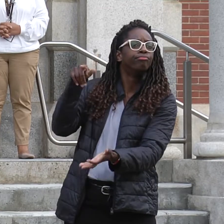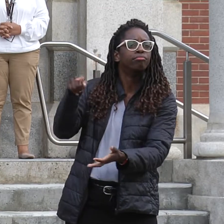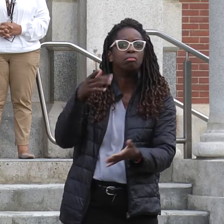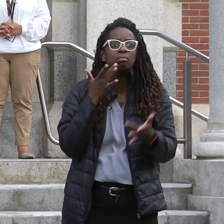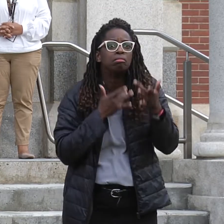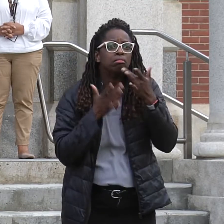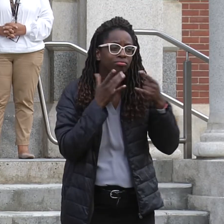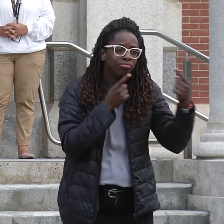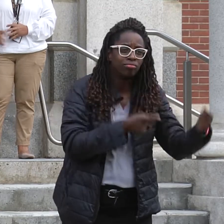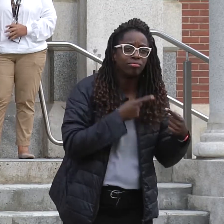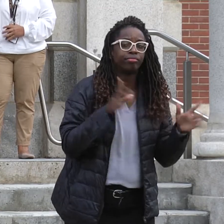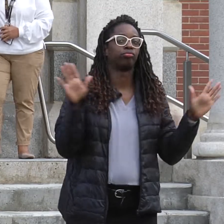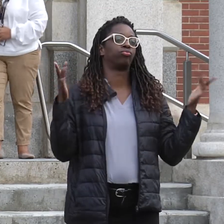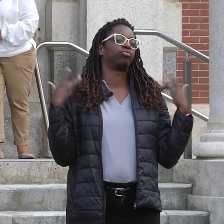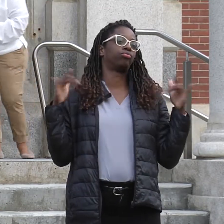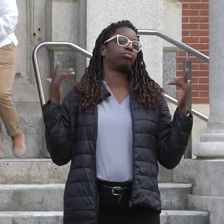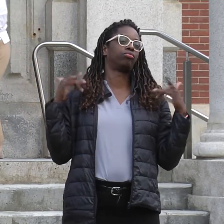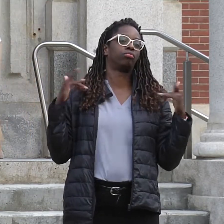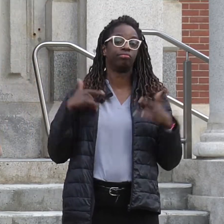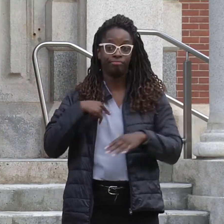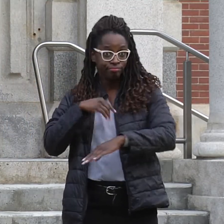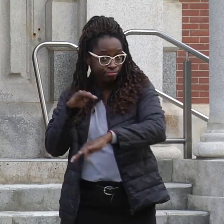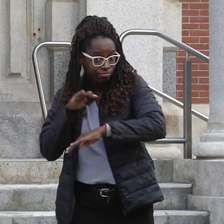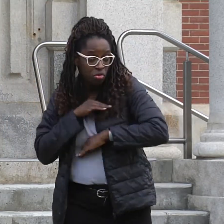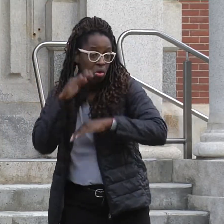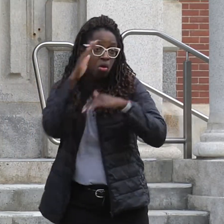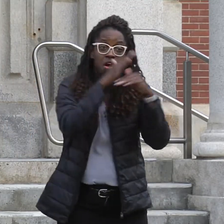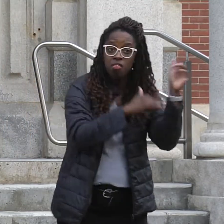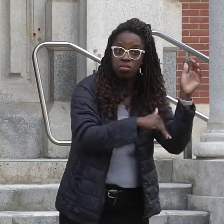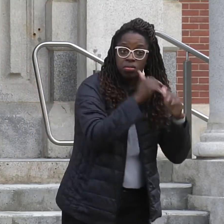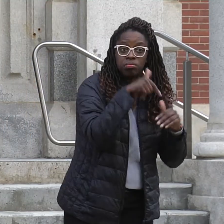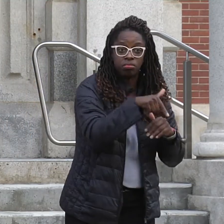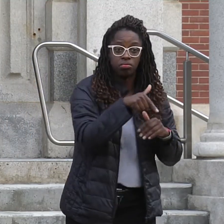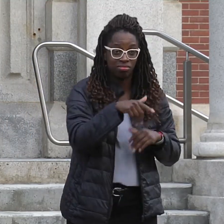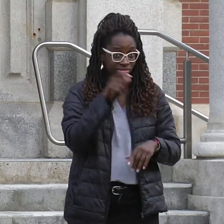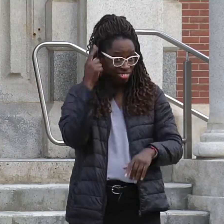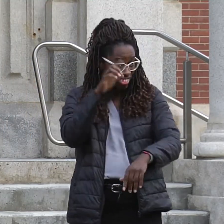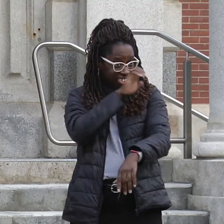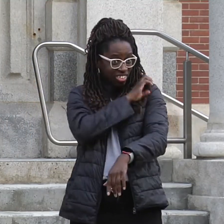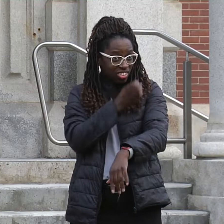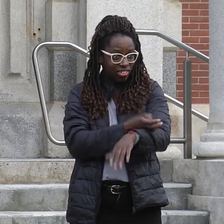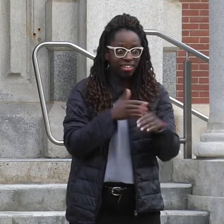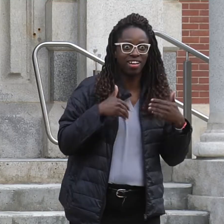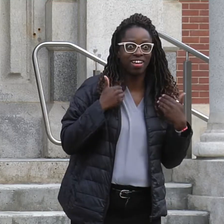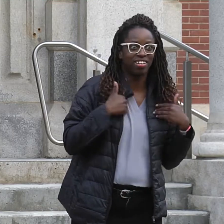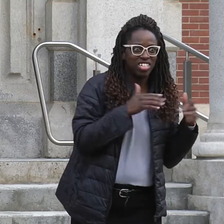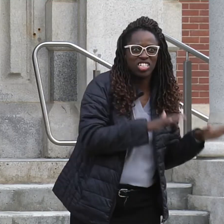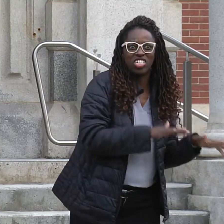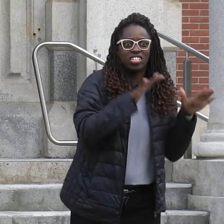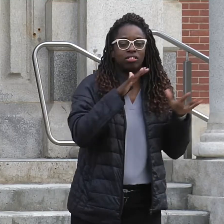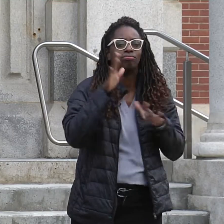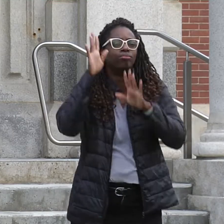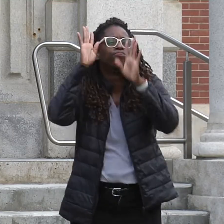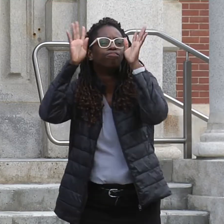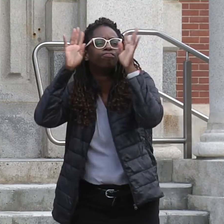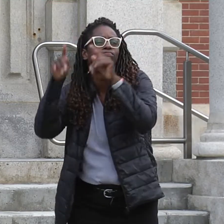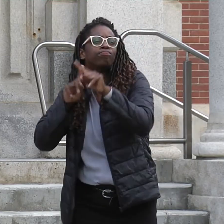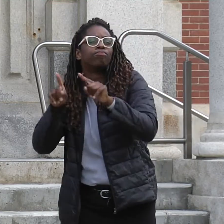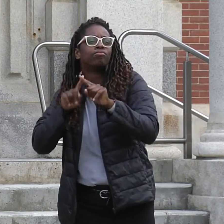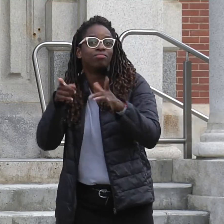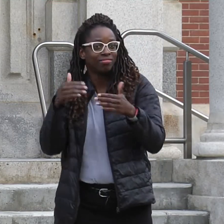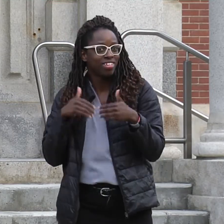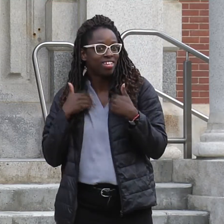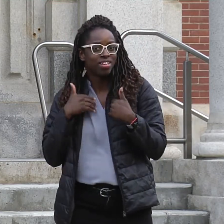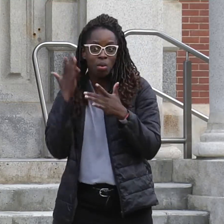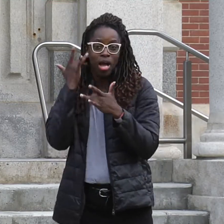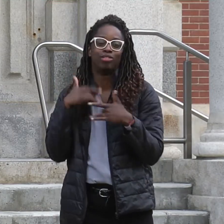complacent. And the energy of our young and the inventiveness of urban tongue. We have appreciators of